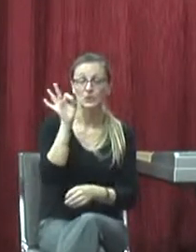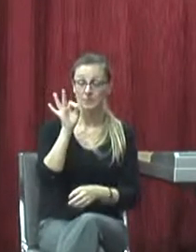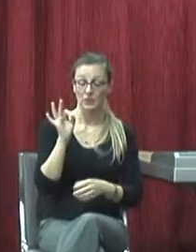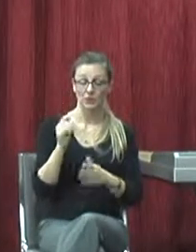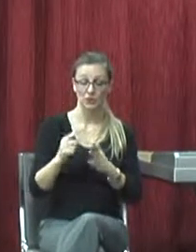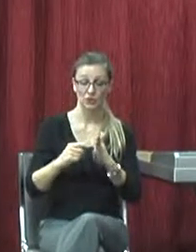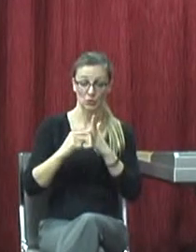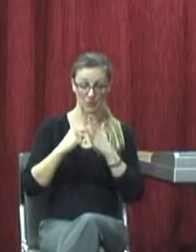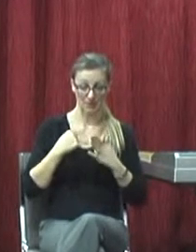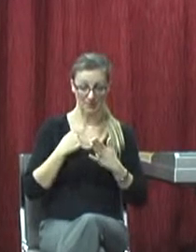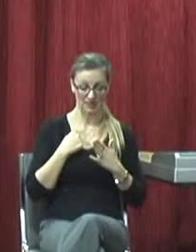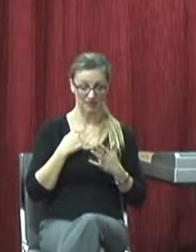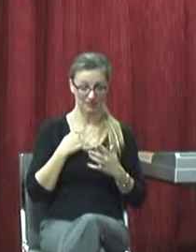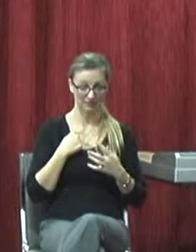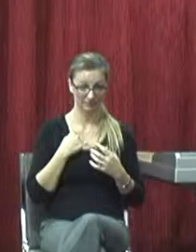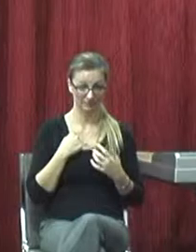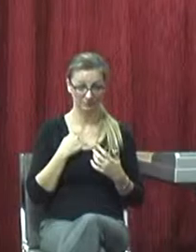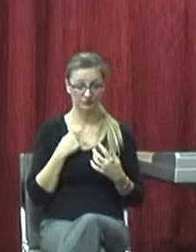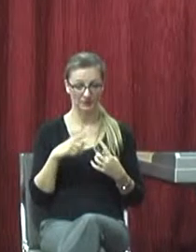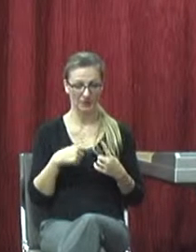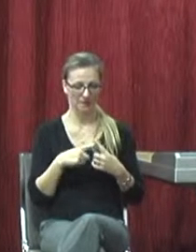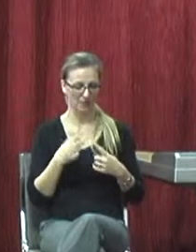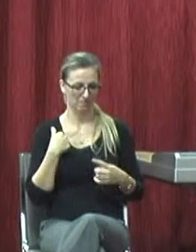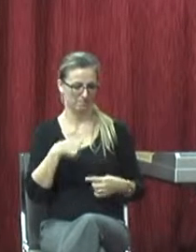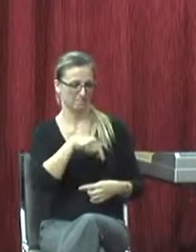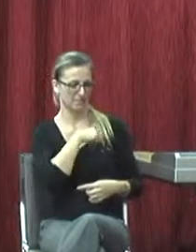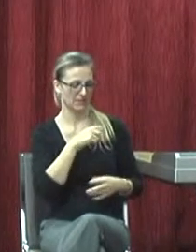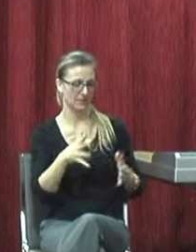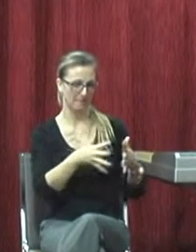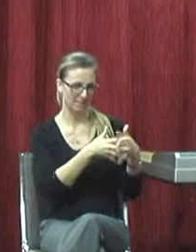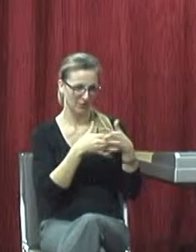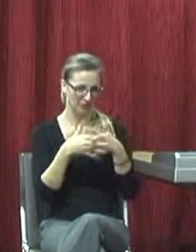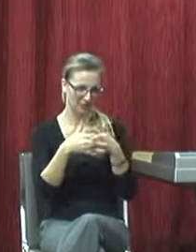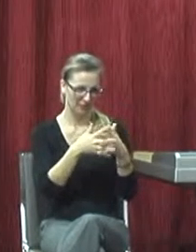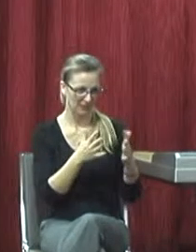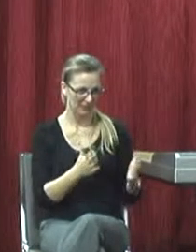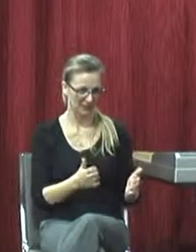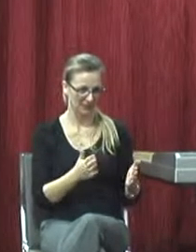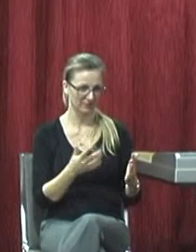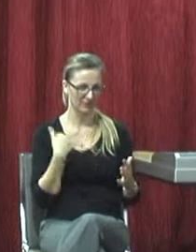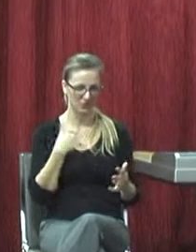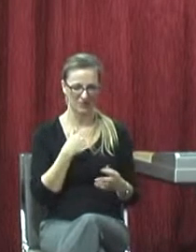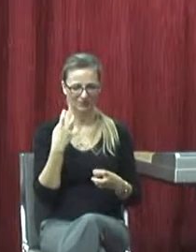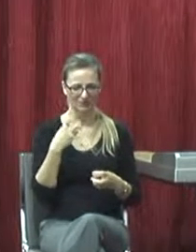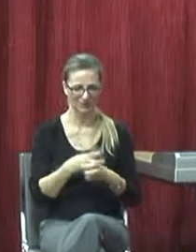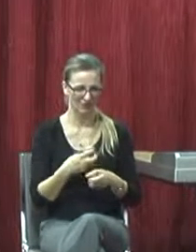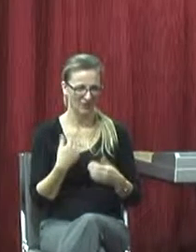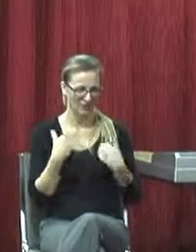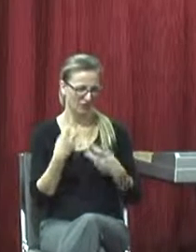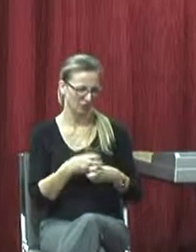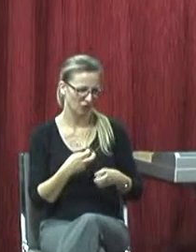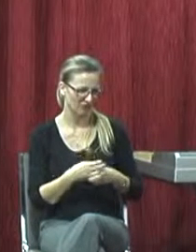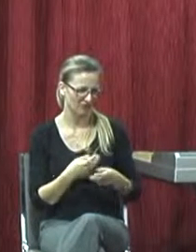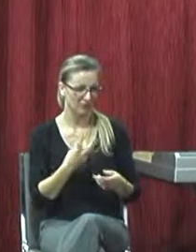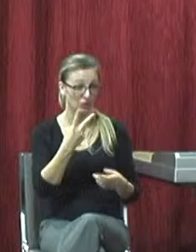Americans, about this whole thing, that we have a particular difficulty. And there's two ways that that difficulty has come about.